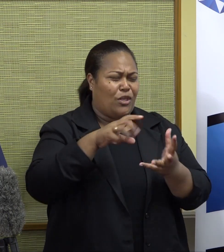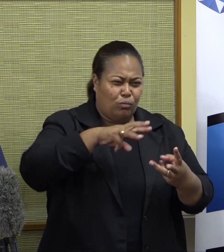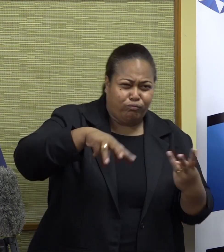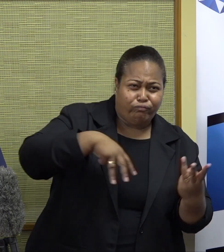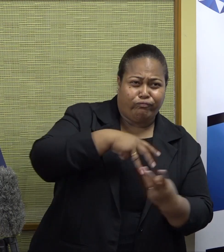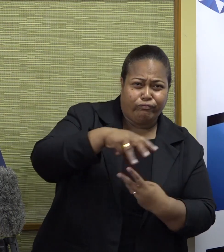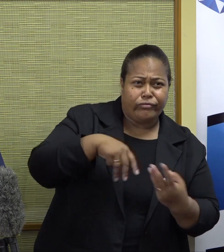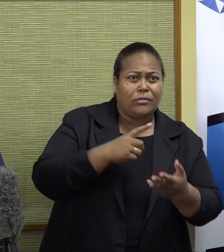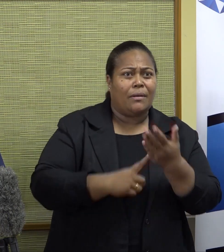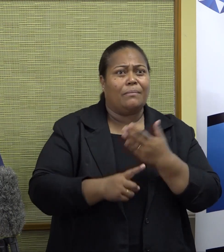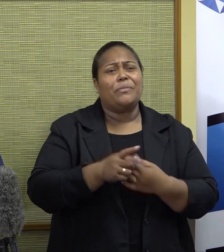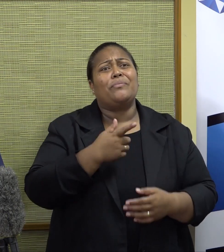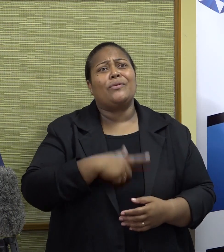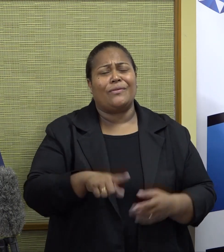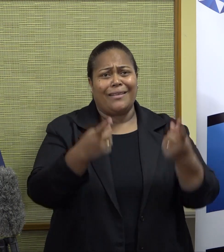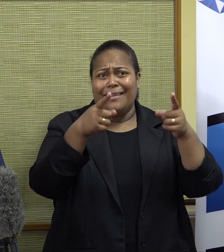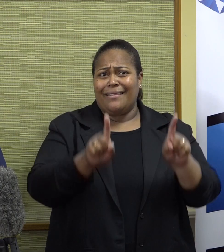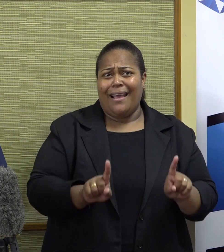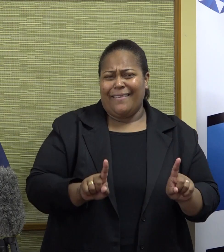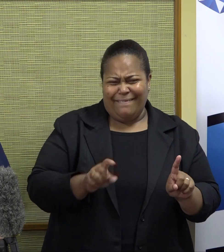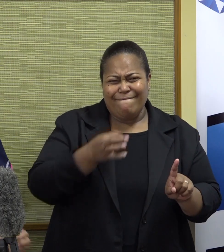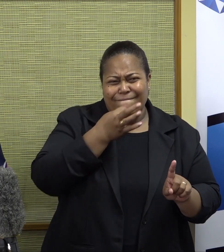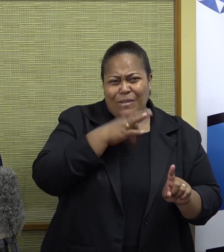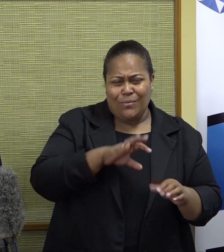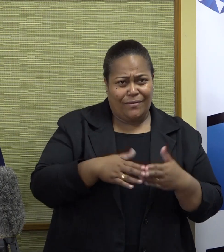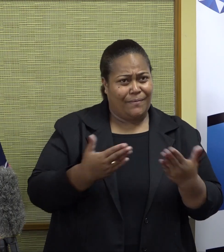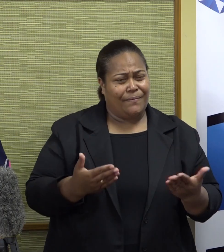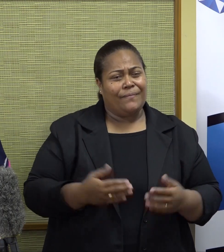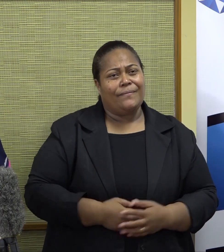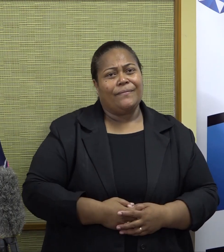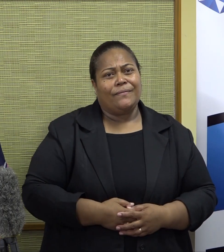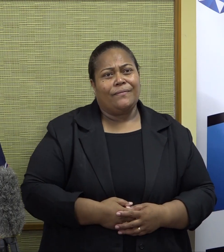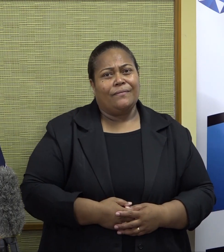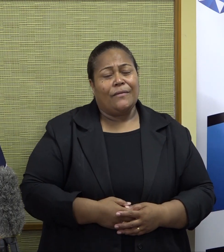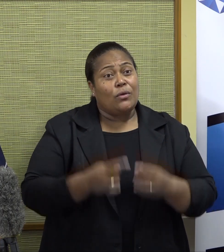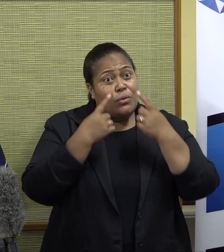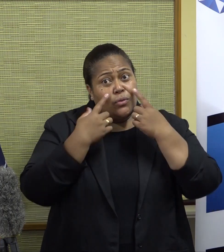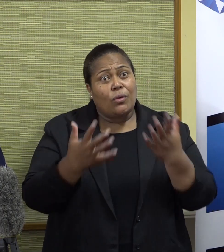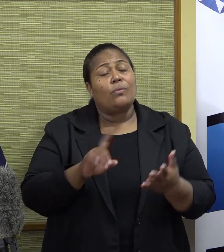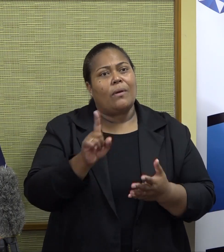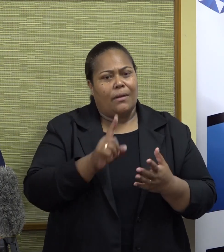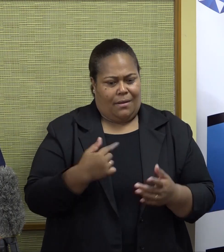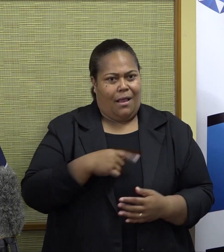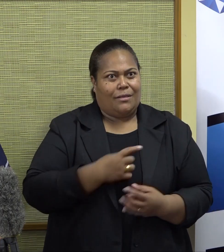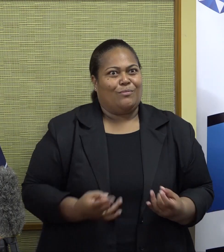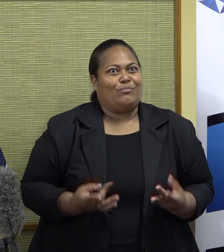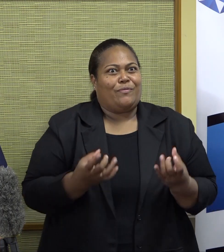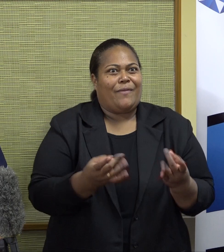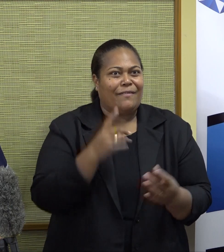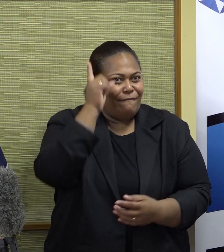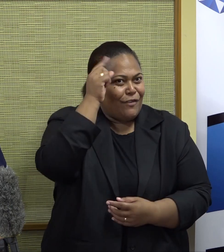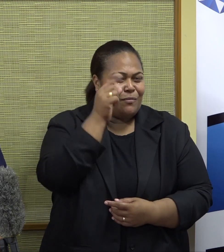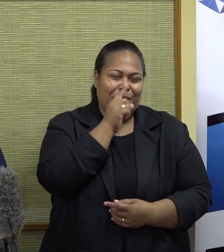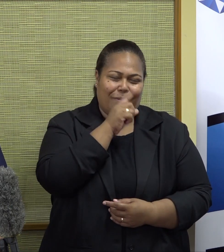regards to the numbers of casualty we now have. It shows the level of preparedness that the Fijian